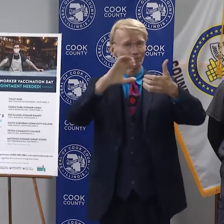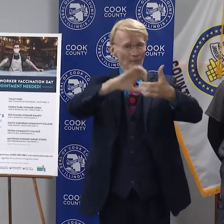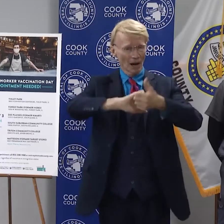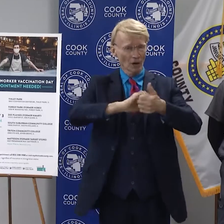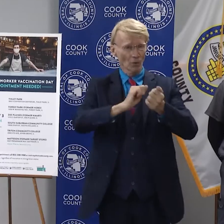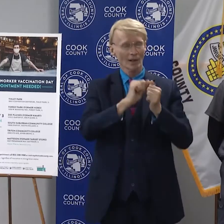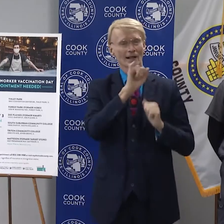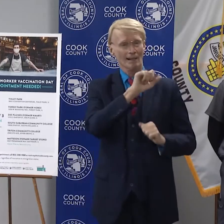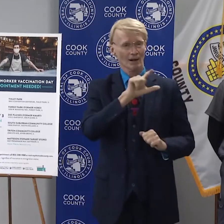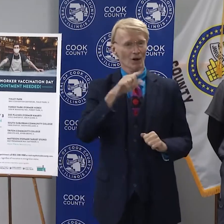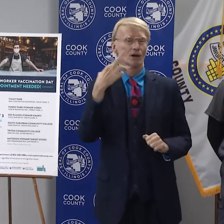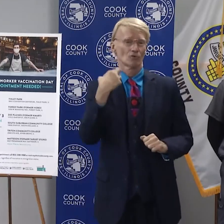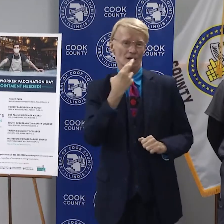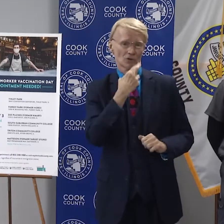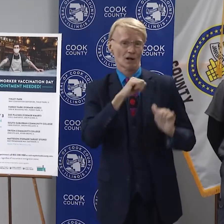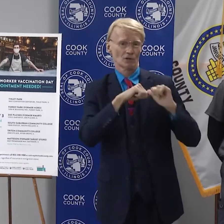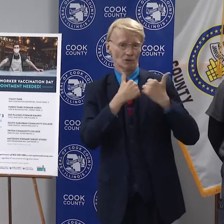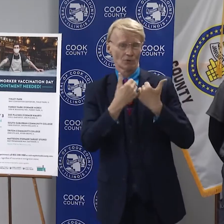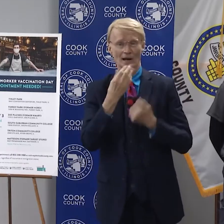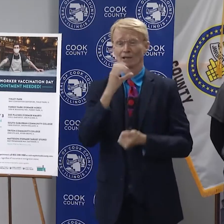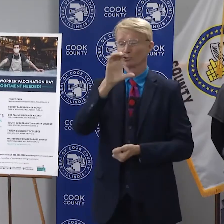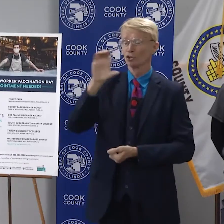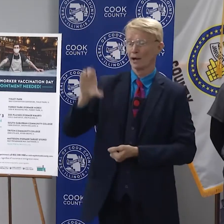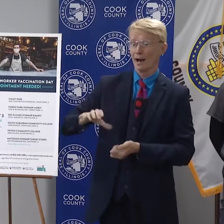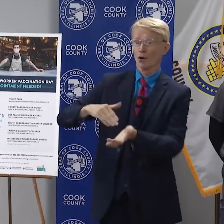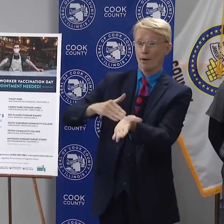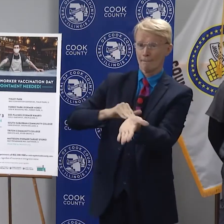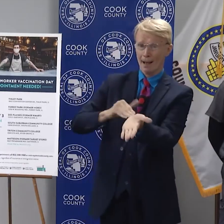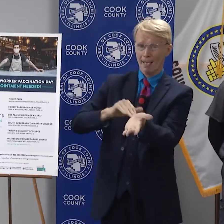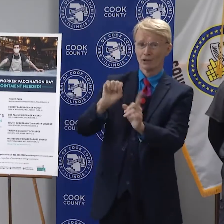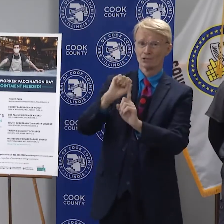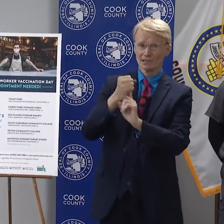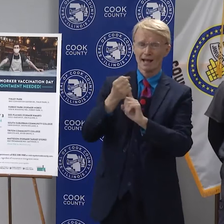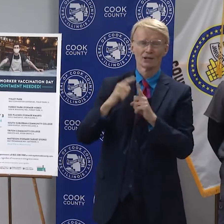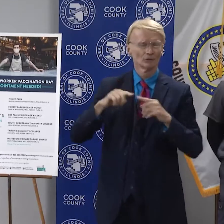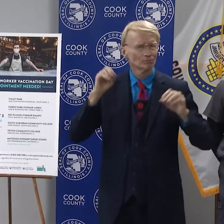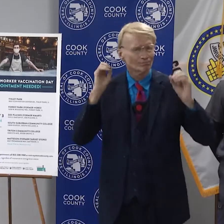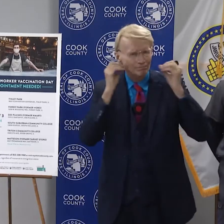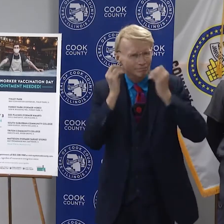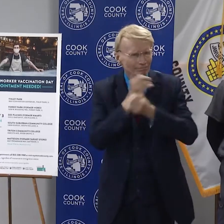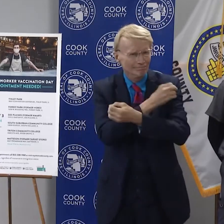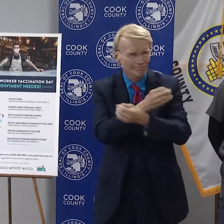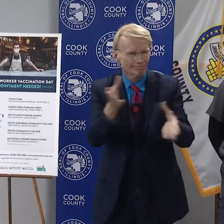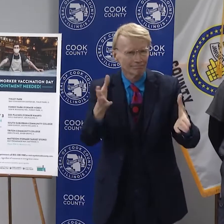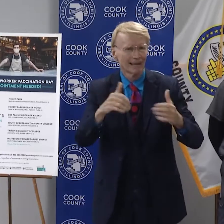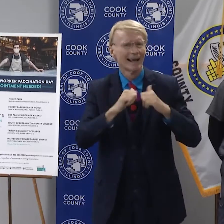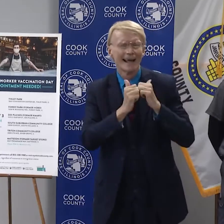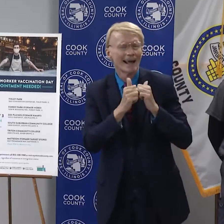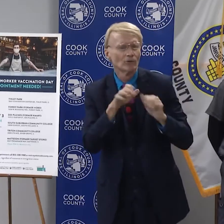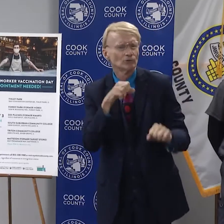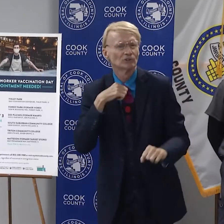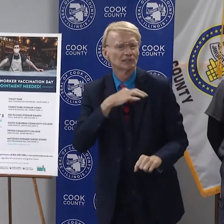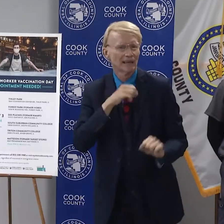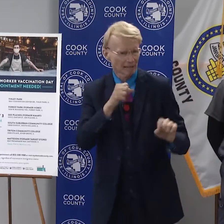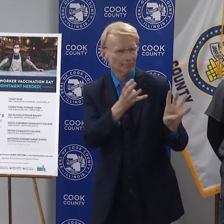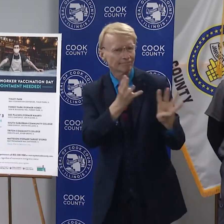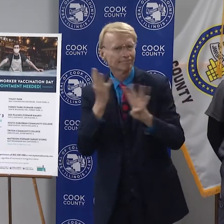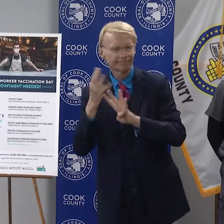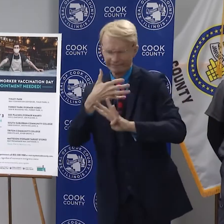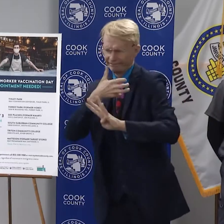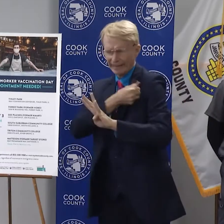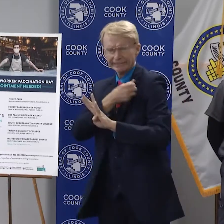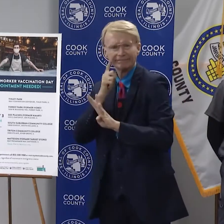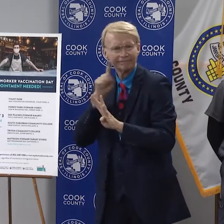Restaurant Association and the Chicago Medical Society to raise awareness about how restaurant staff can get vaccinated. We want to be sure that